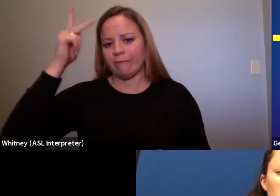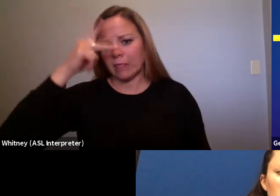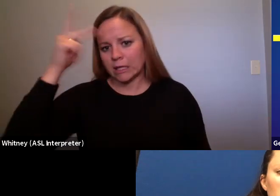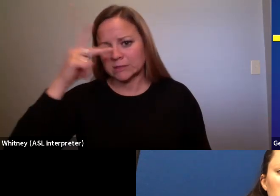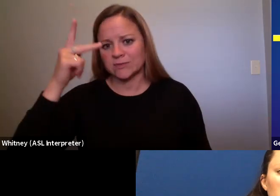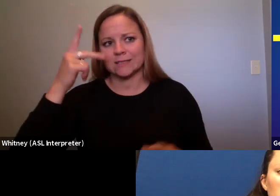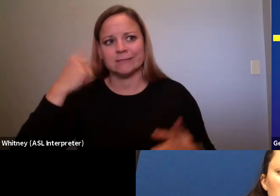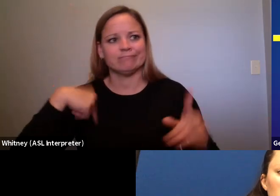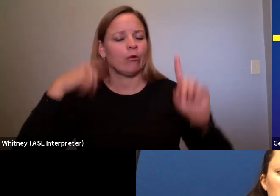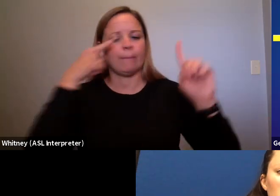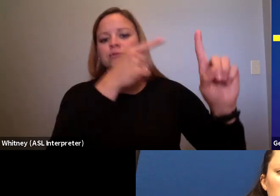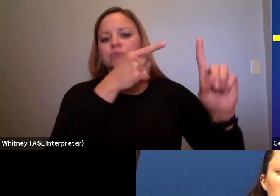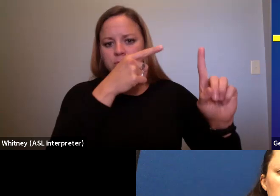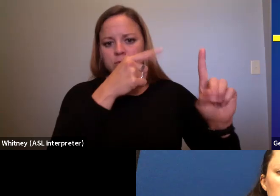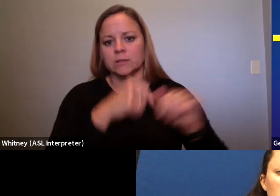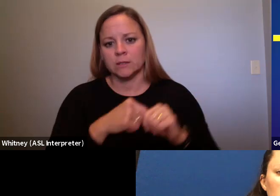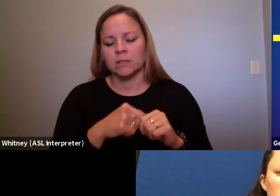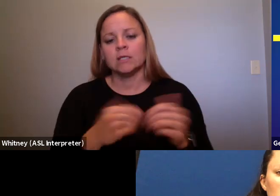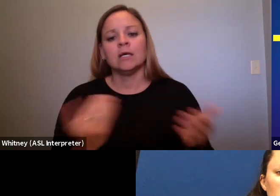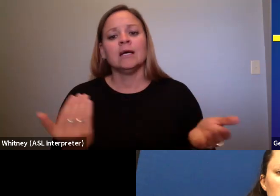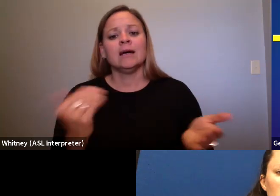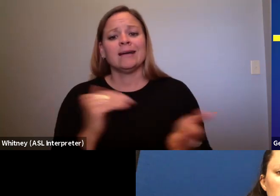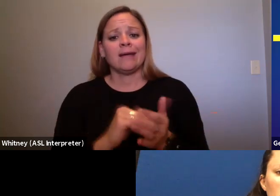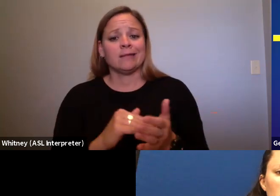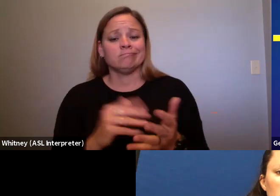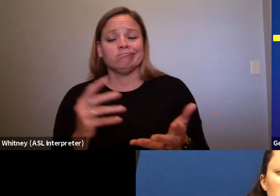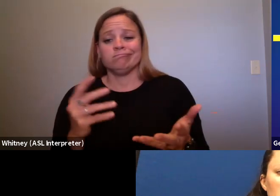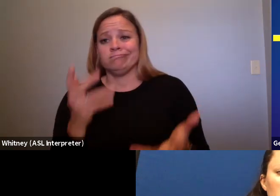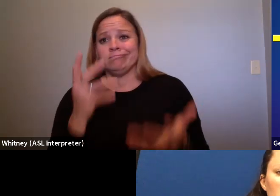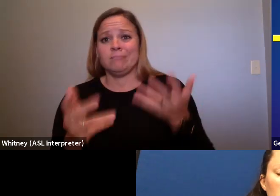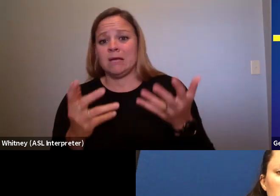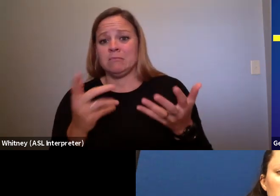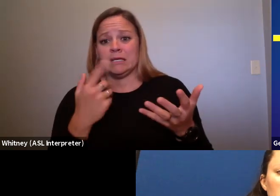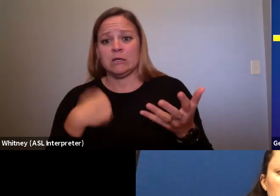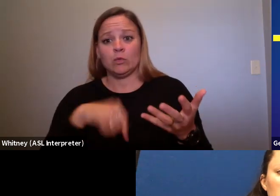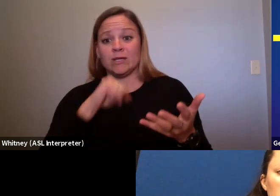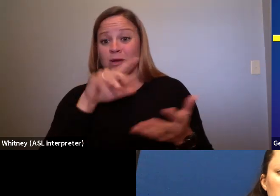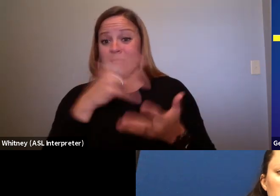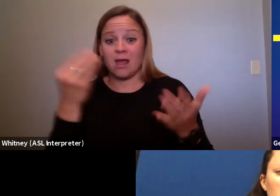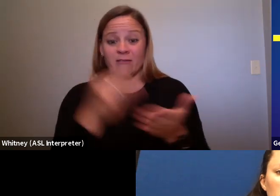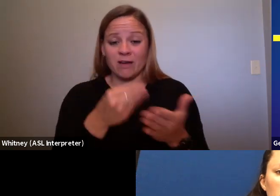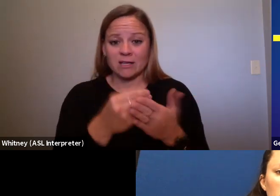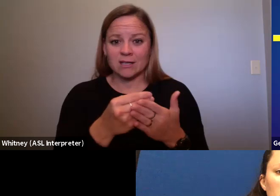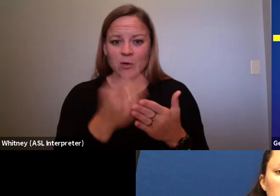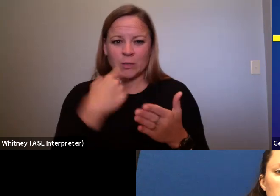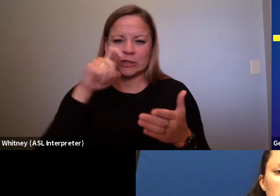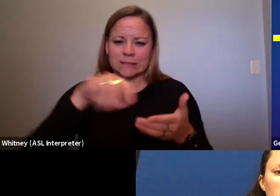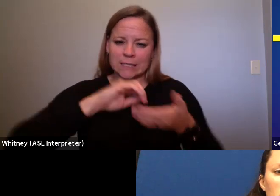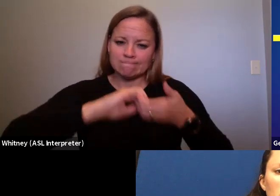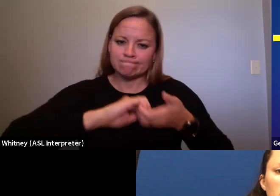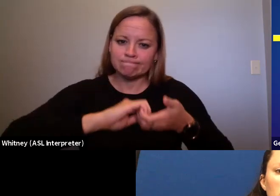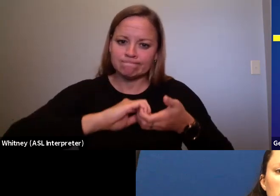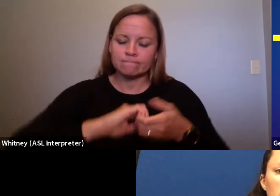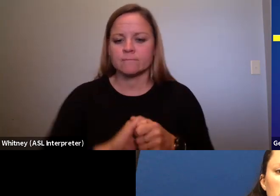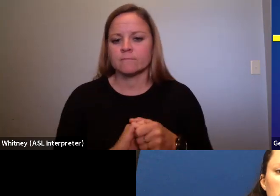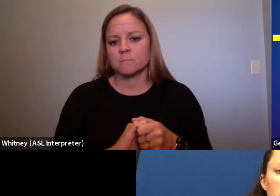mission statement that we have. And again, it might be that we don't even need a lot of funding, but we just need those partnerships.